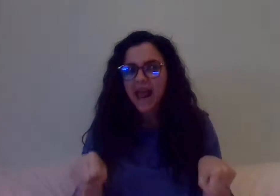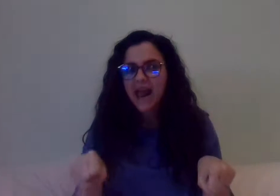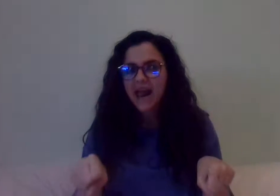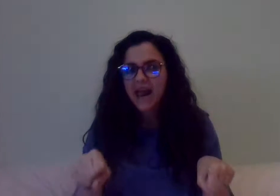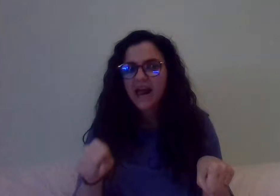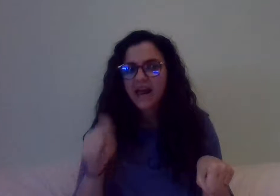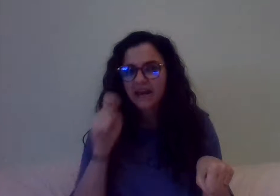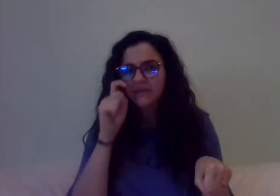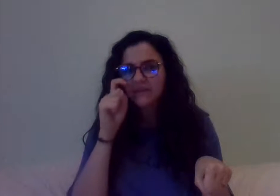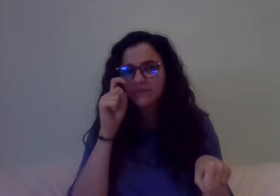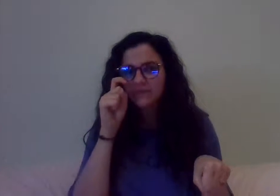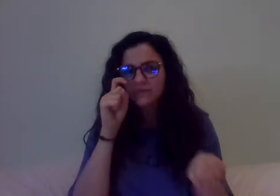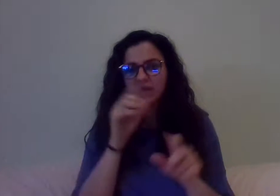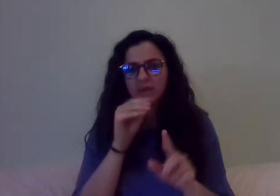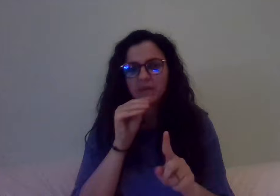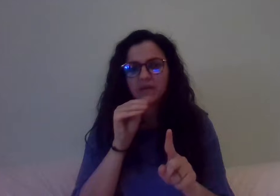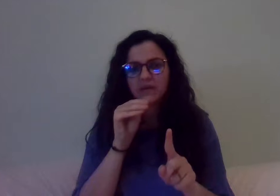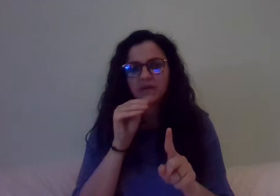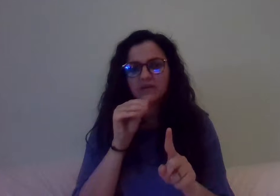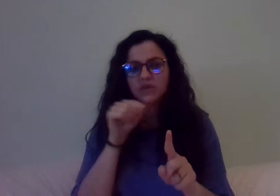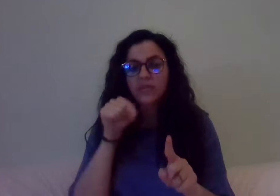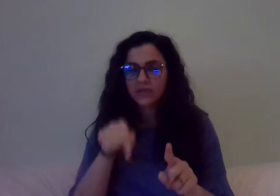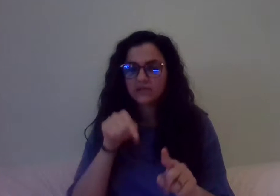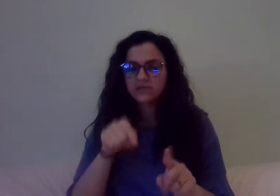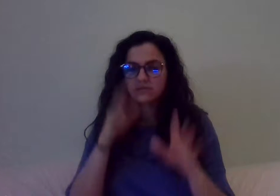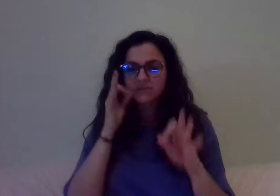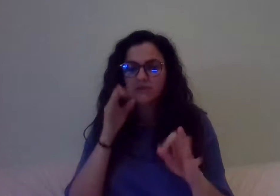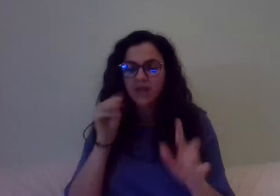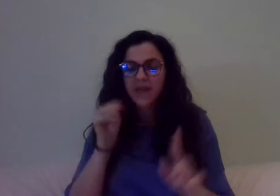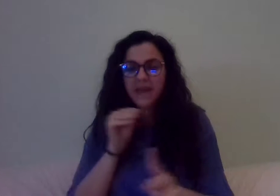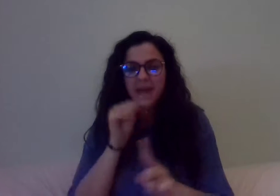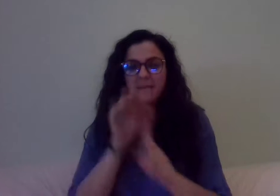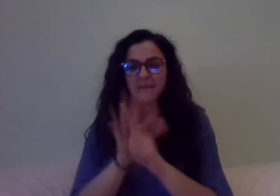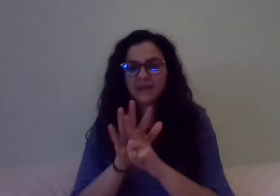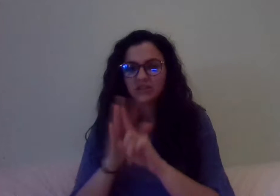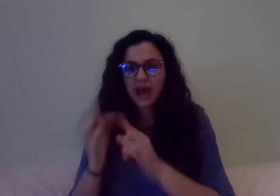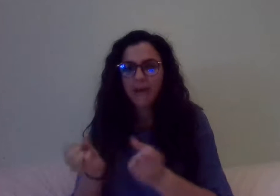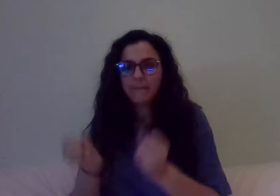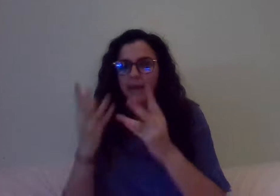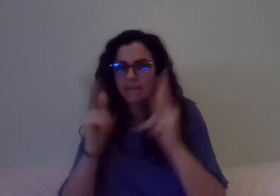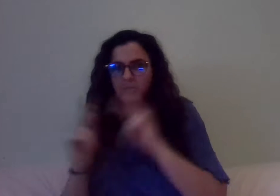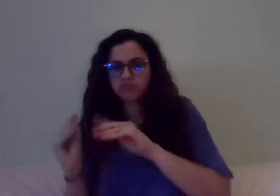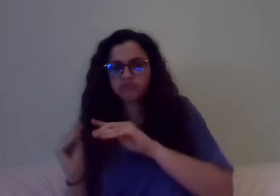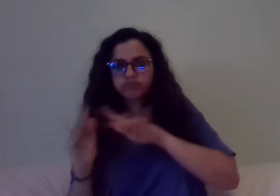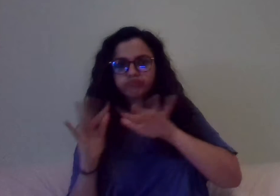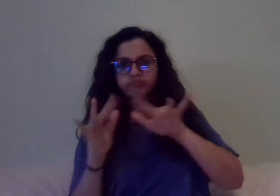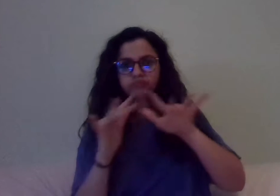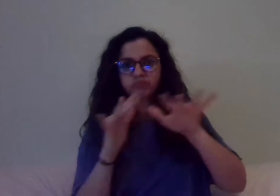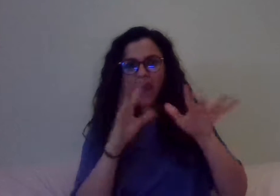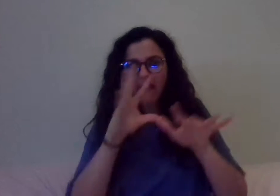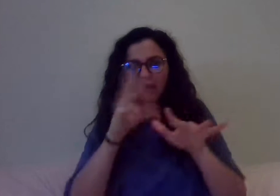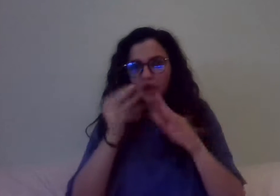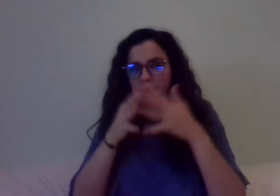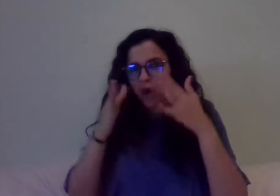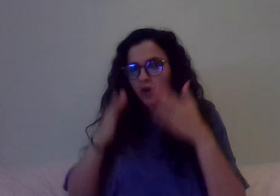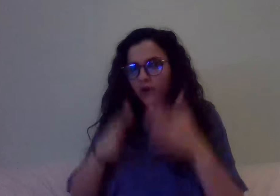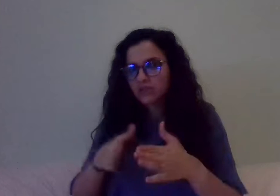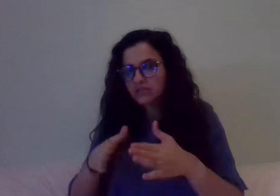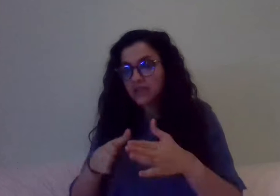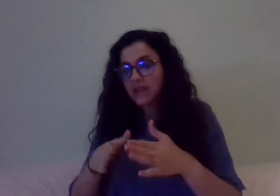people to the northern part of the United States. So here in this image, in panel